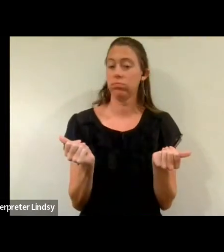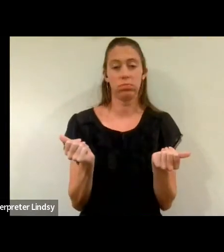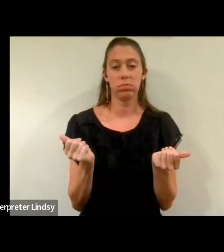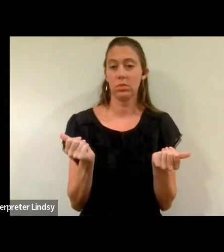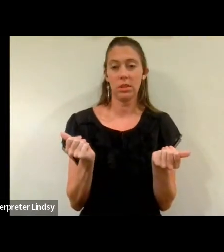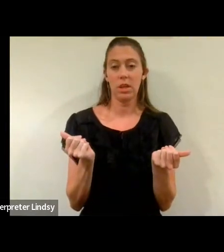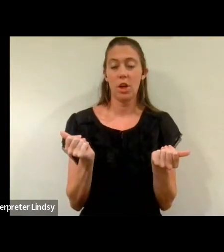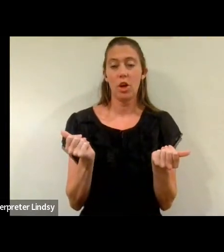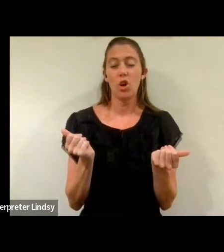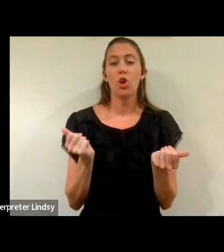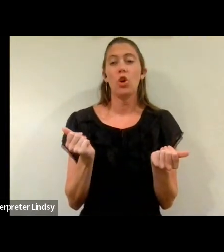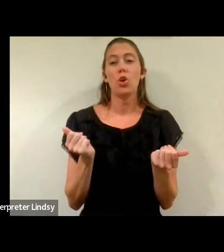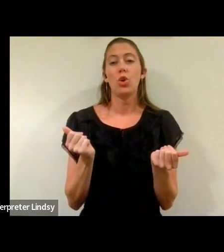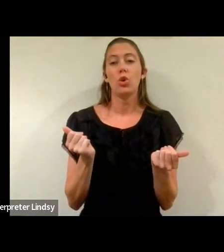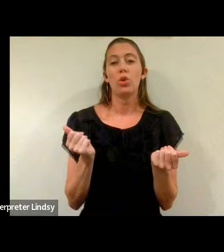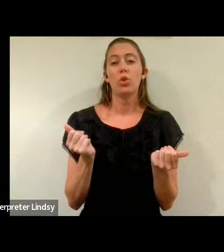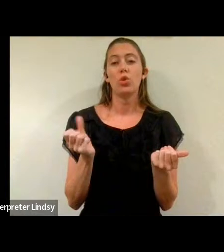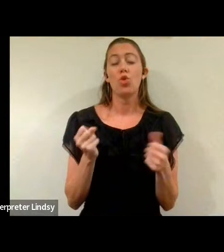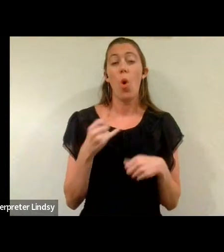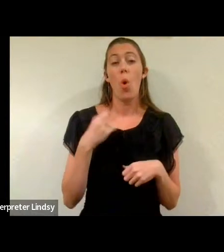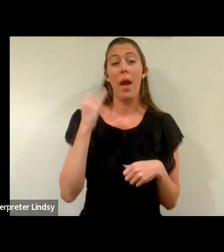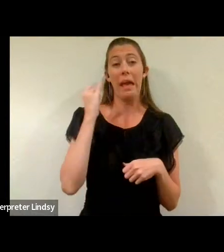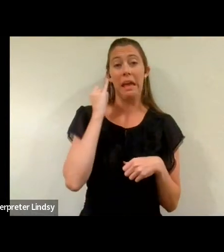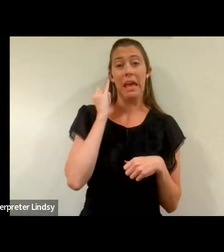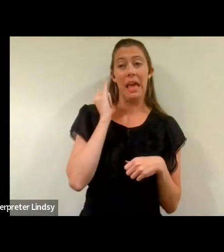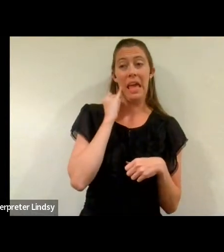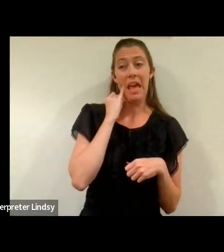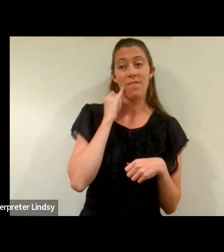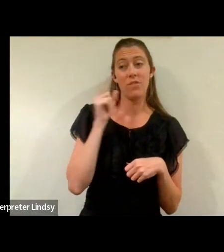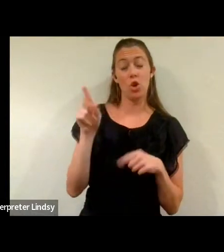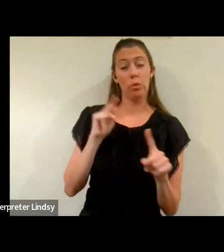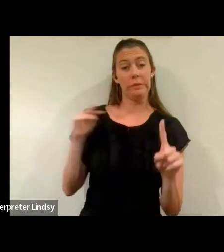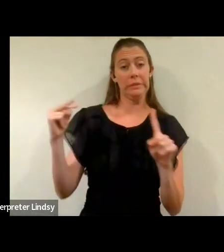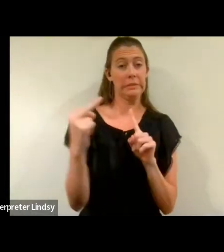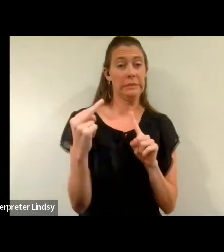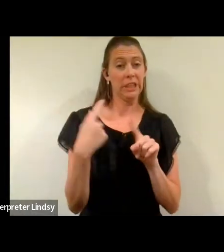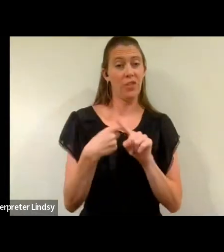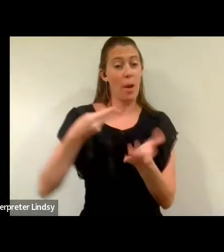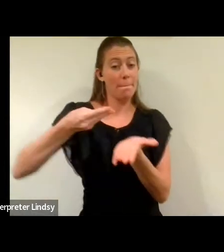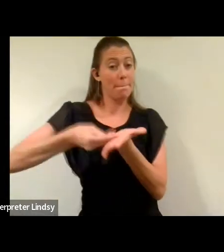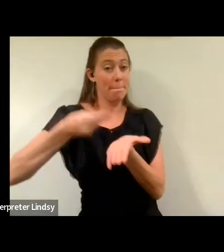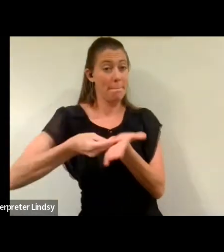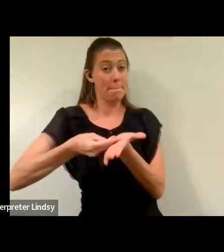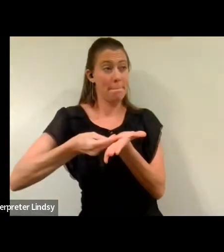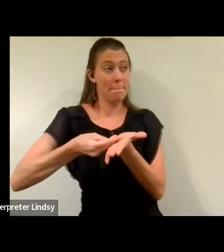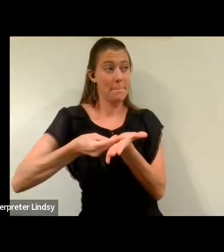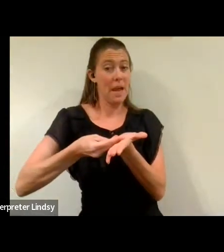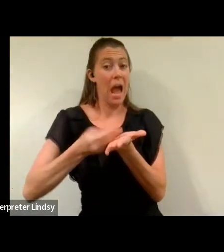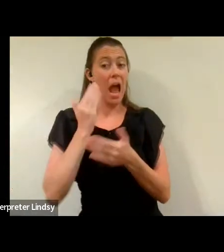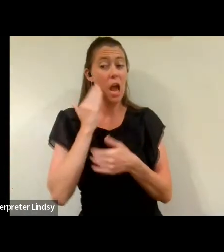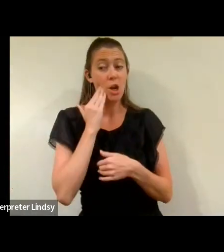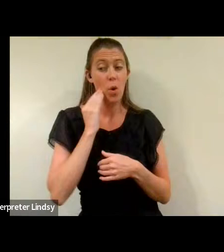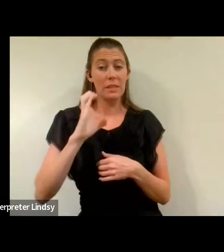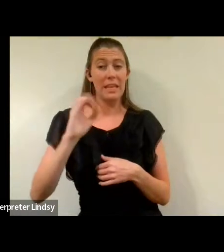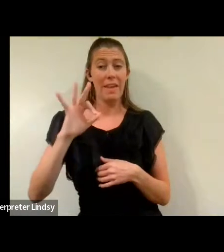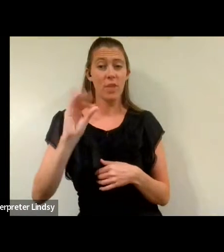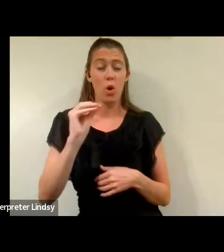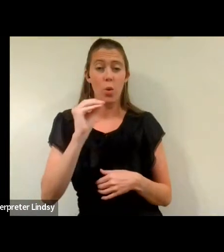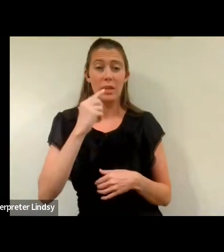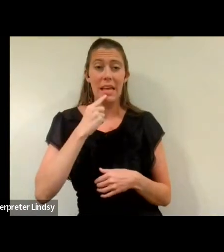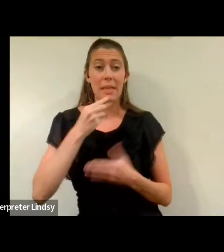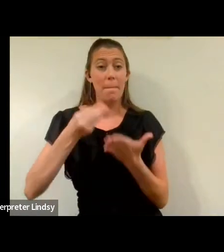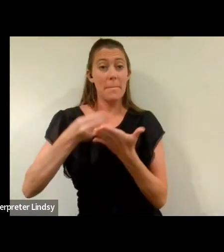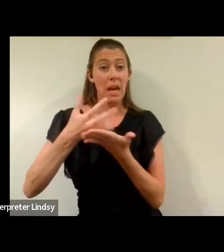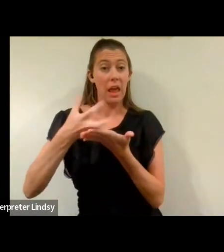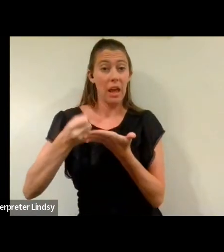think when you look at it from a monetary perspective, I know any CFO would say, hey, well, the money runs out, the program runs out, and that's it, right?